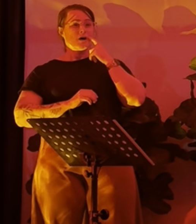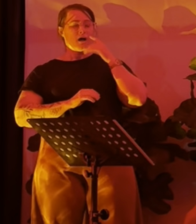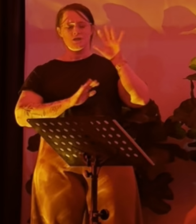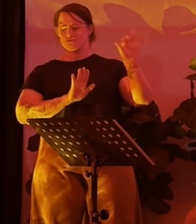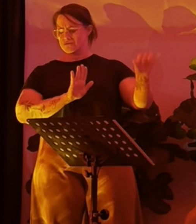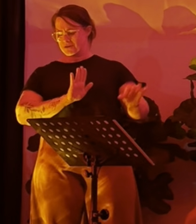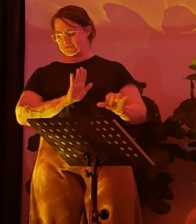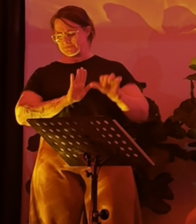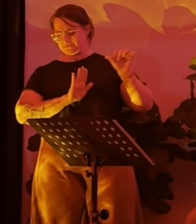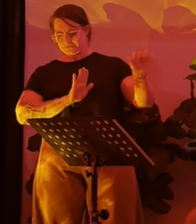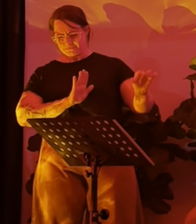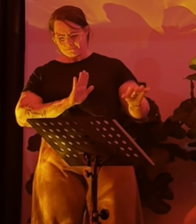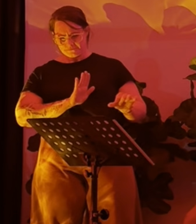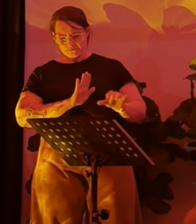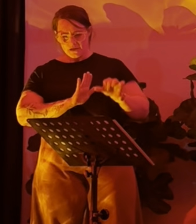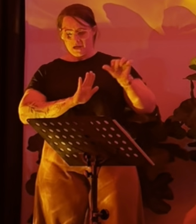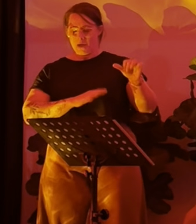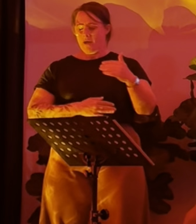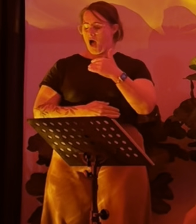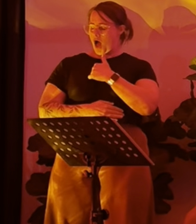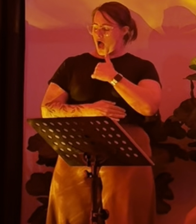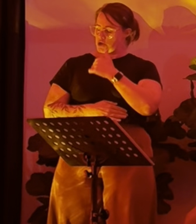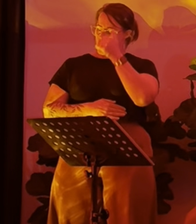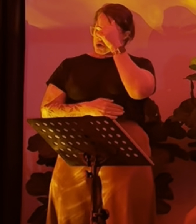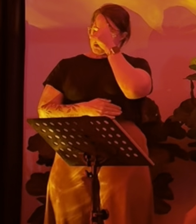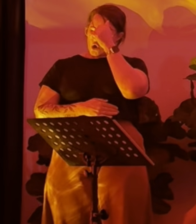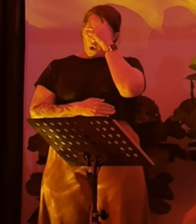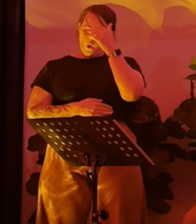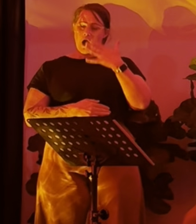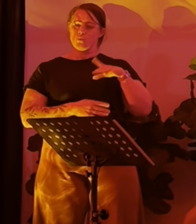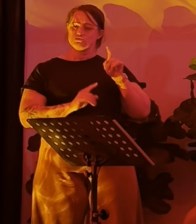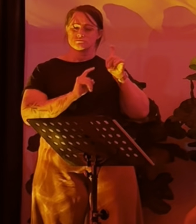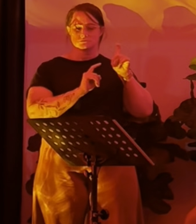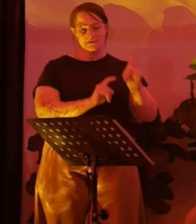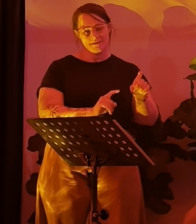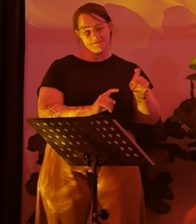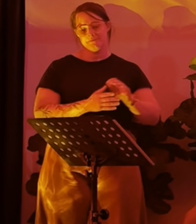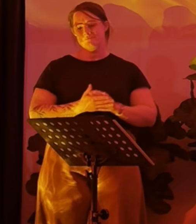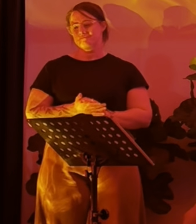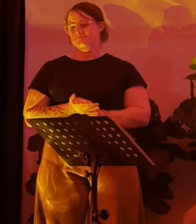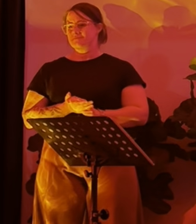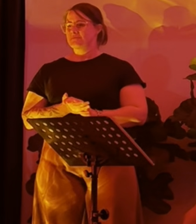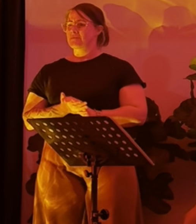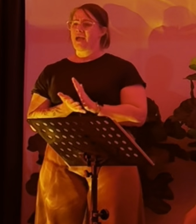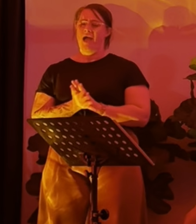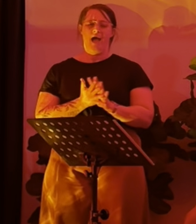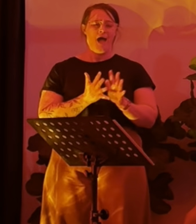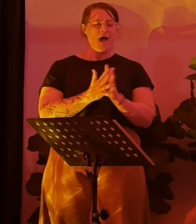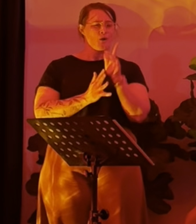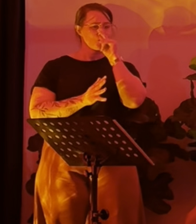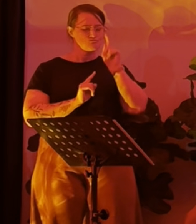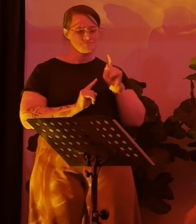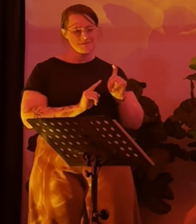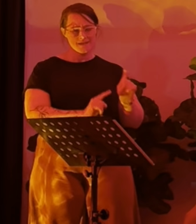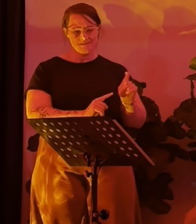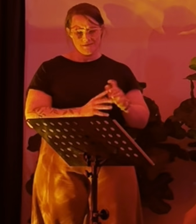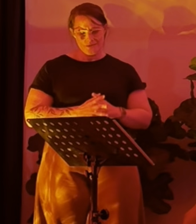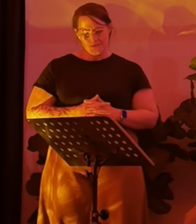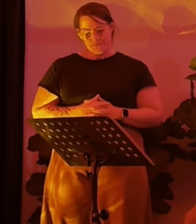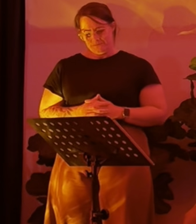you everything is okay. But in my heart, all that I know is I want you to stay. How do I get you to stay?